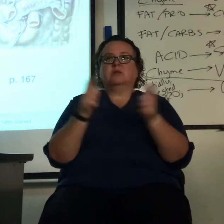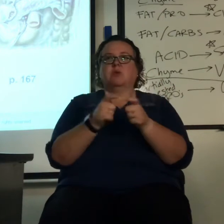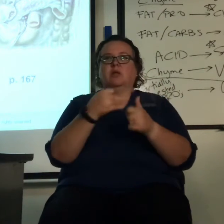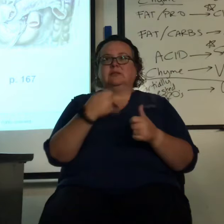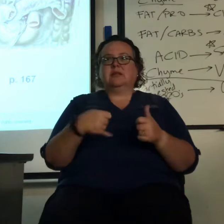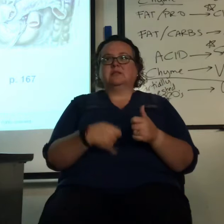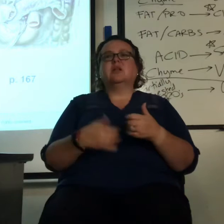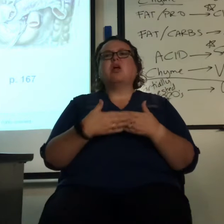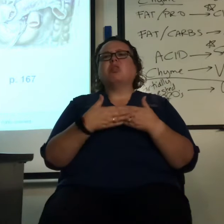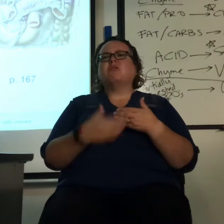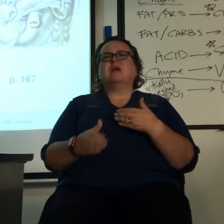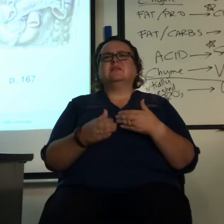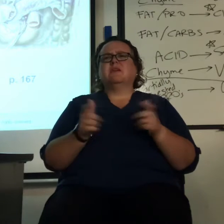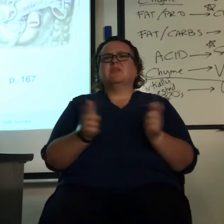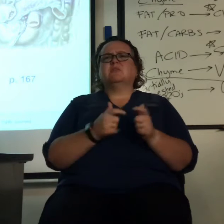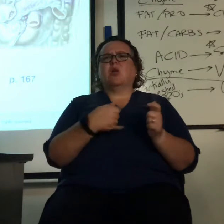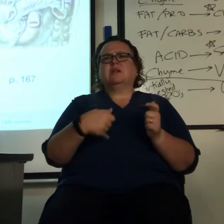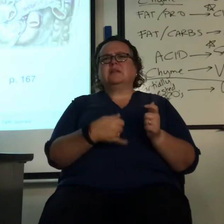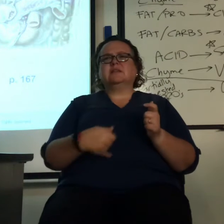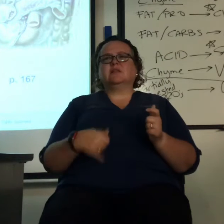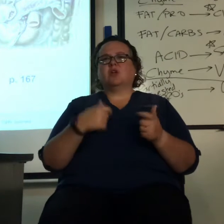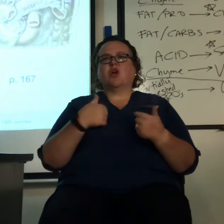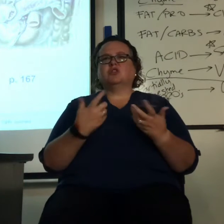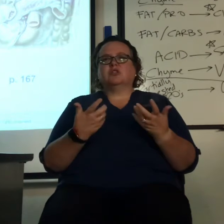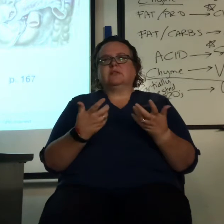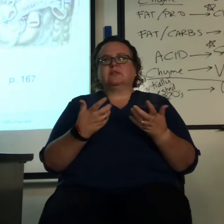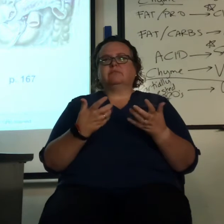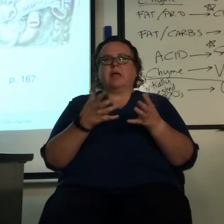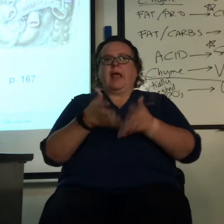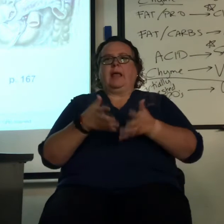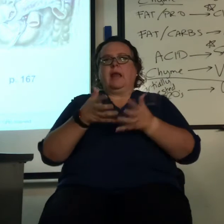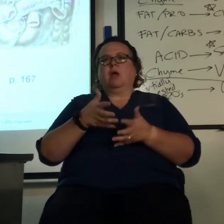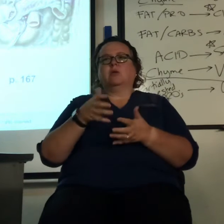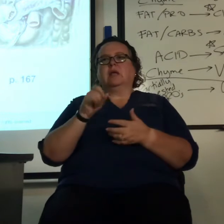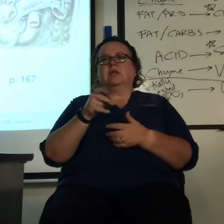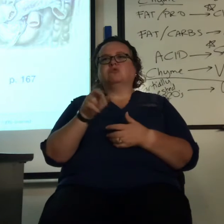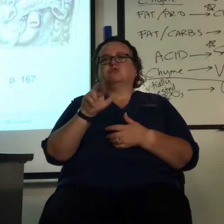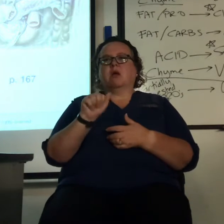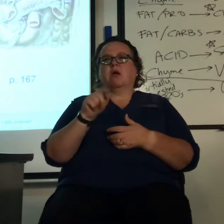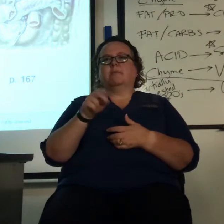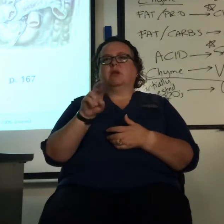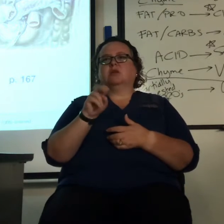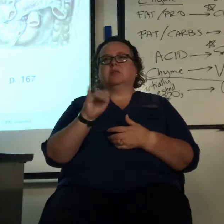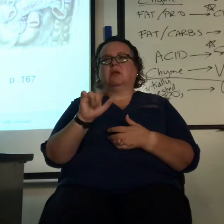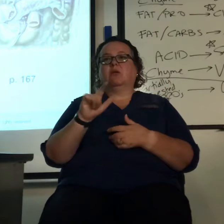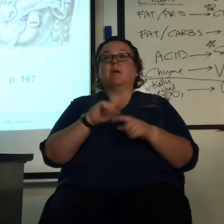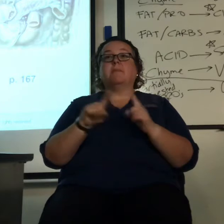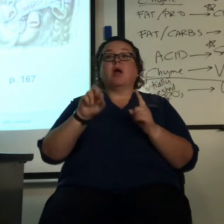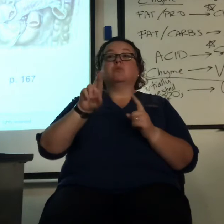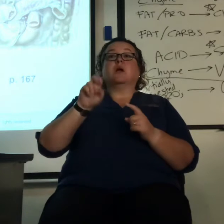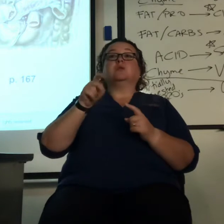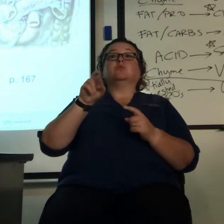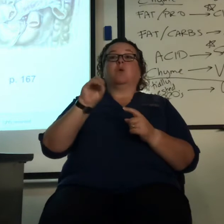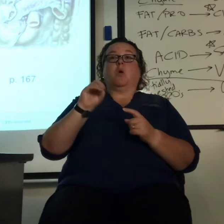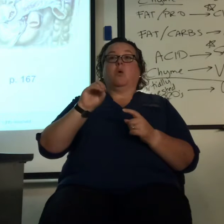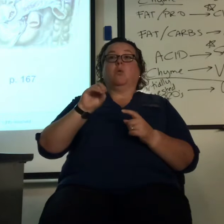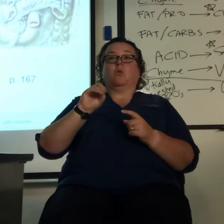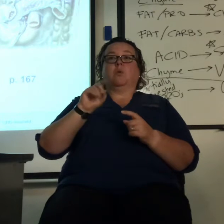the small intestines are just kind of hanging out intraperitoneal. But the retroperitoneal part